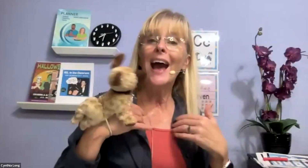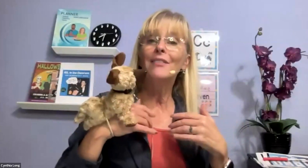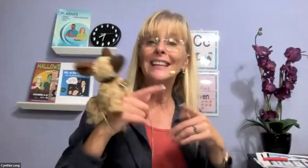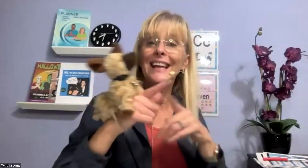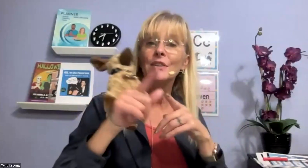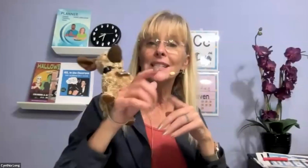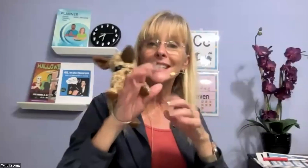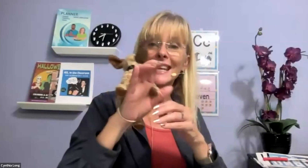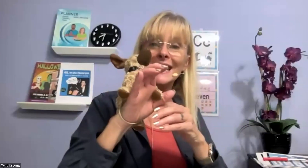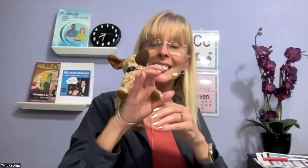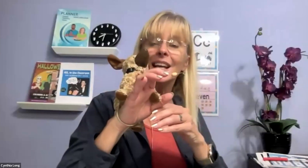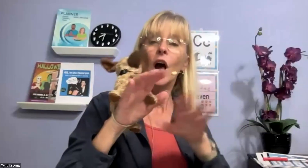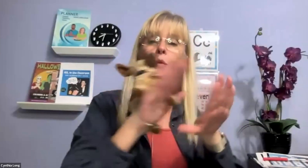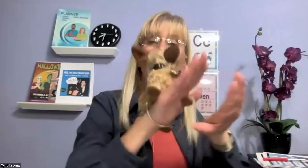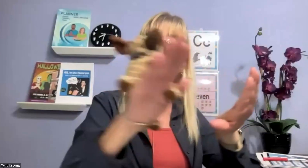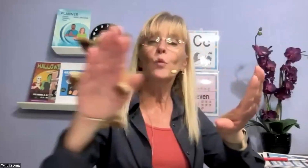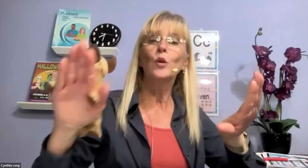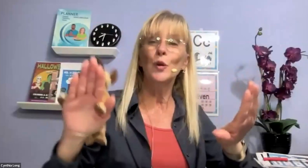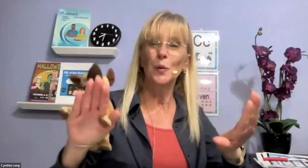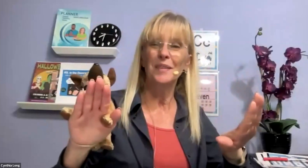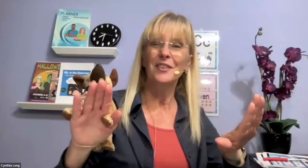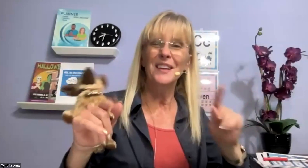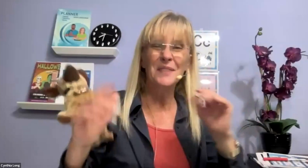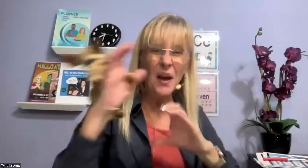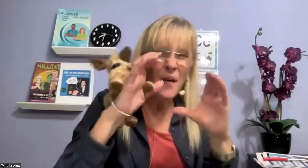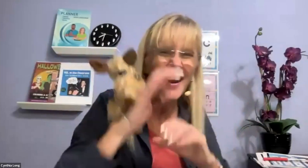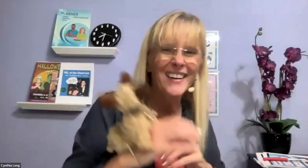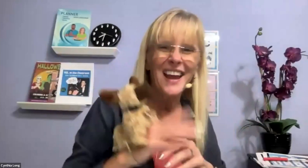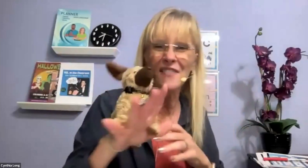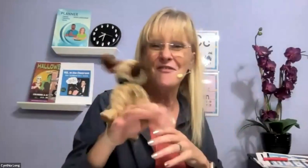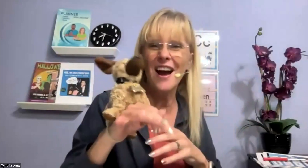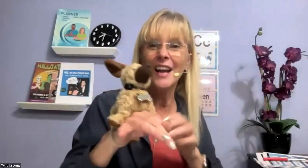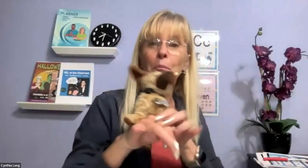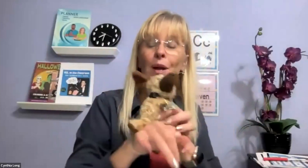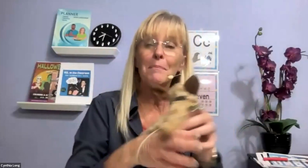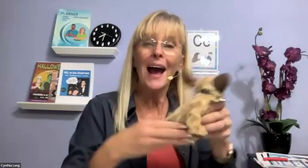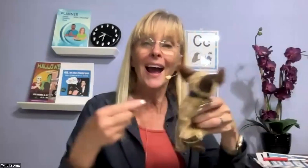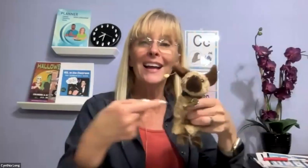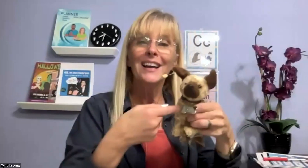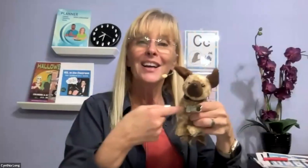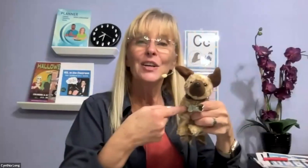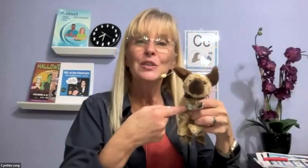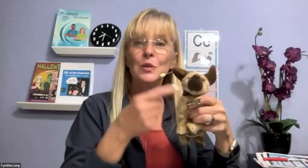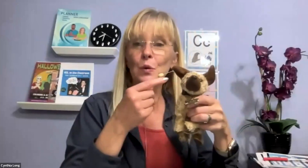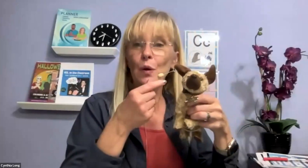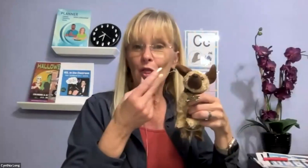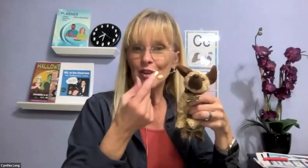have letter C's around the room for them to go hunt and find and bring back to the